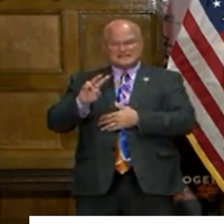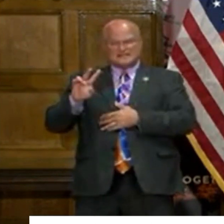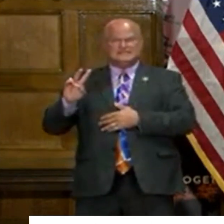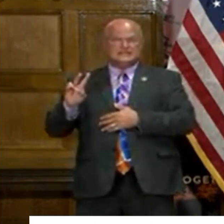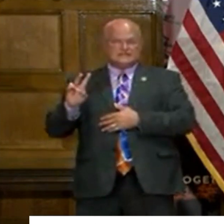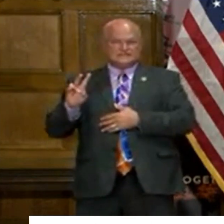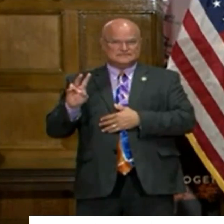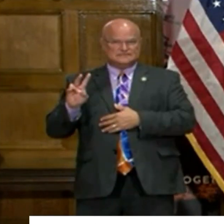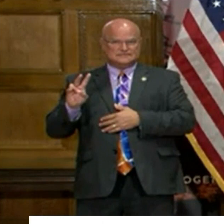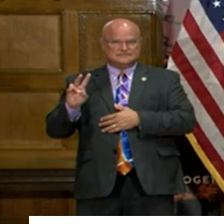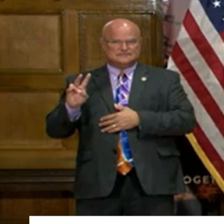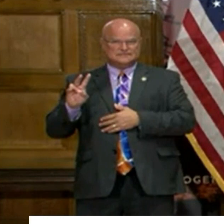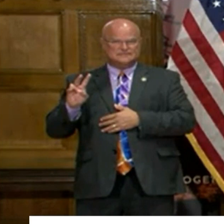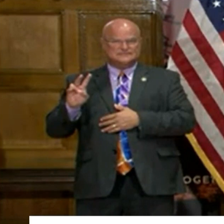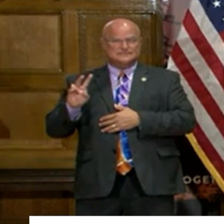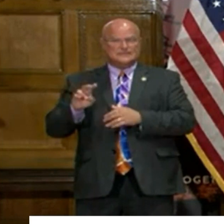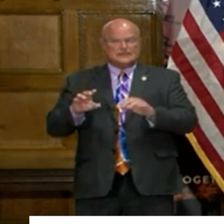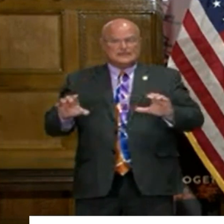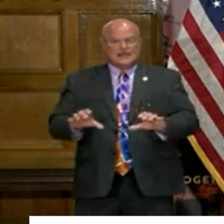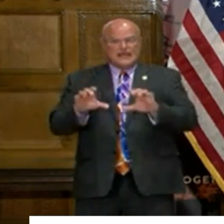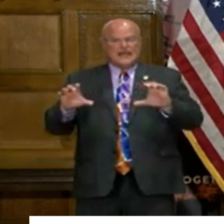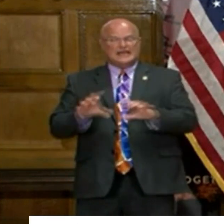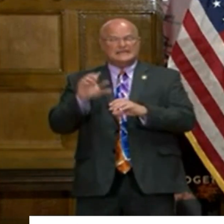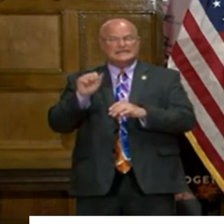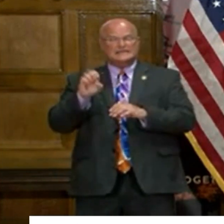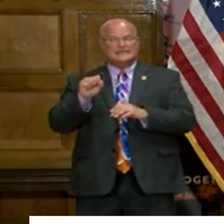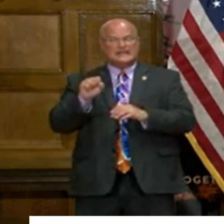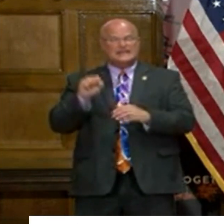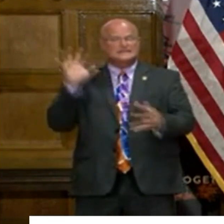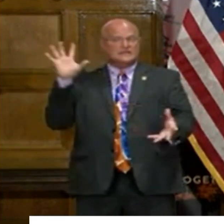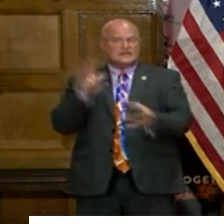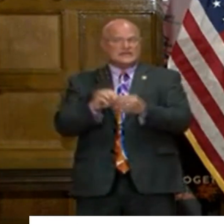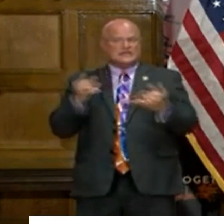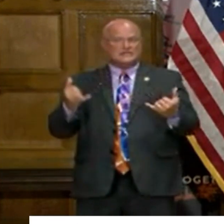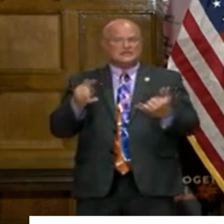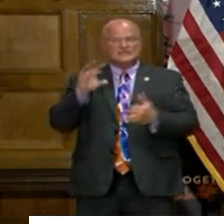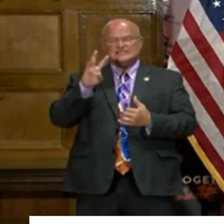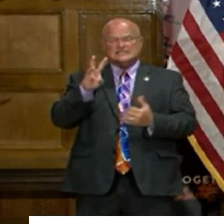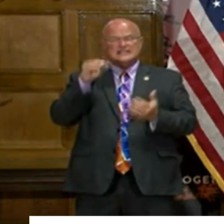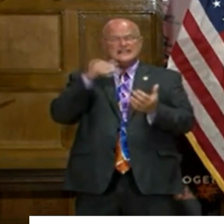53,077. Our active cases now total